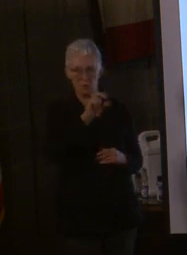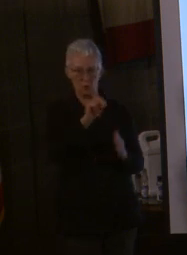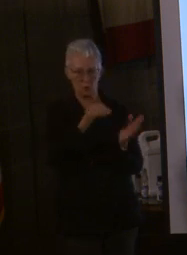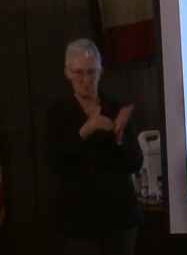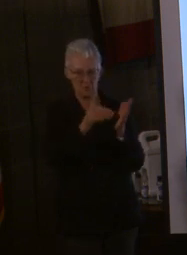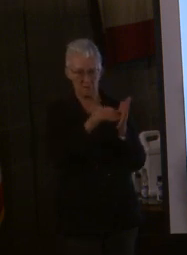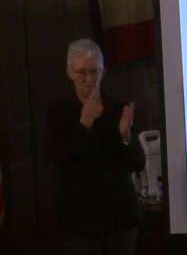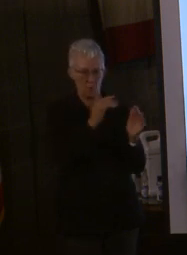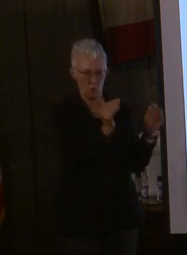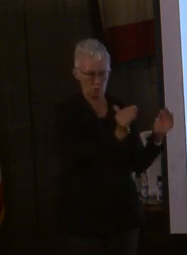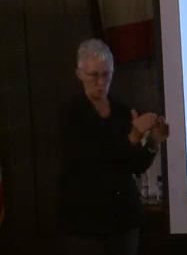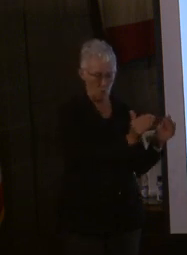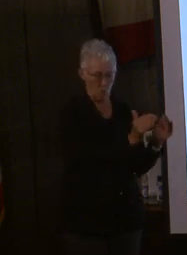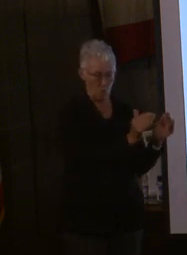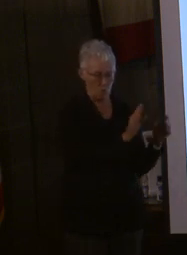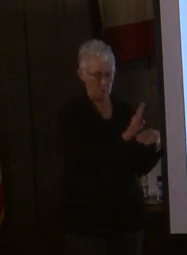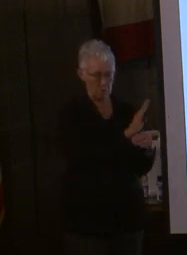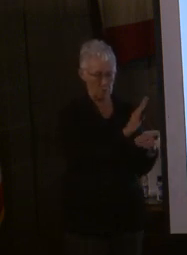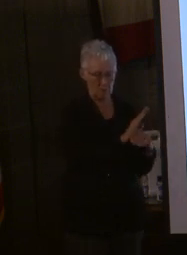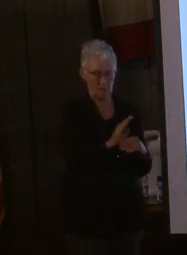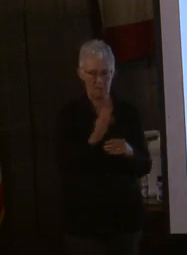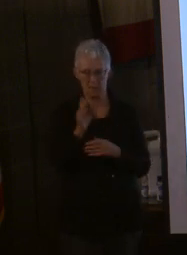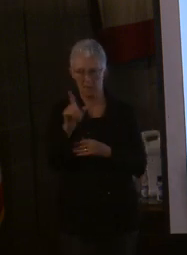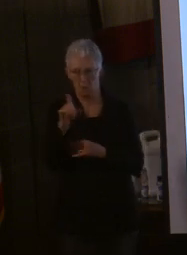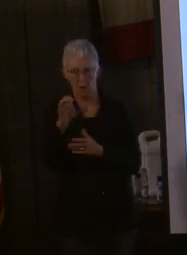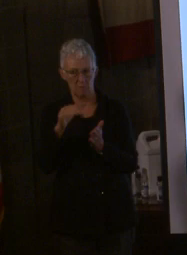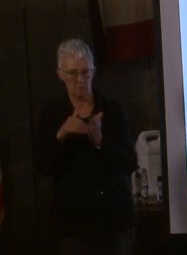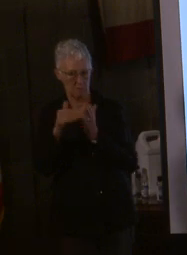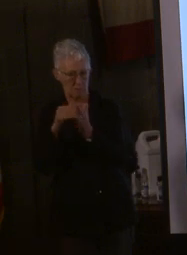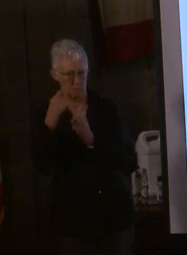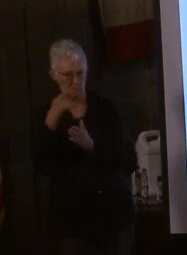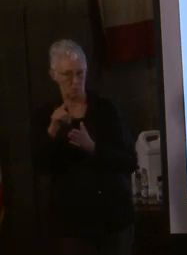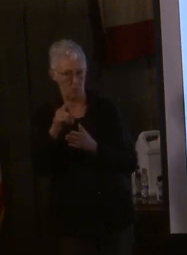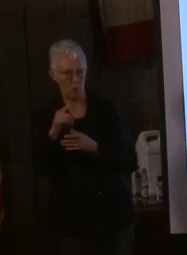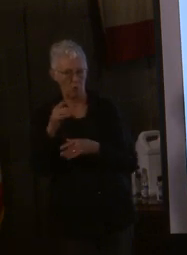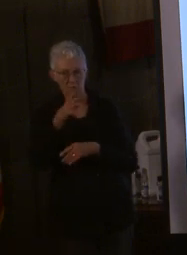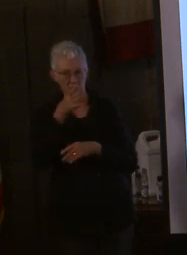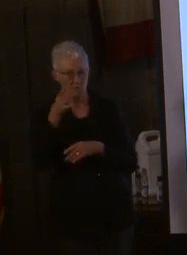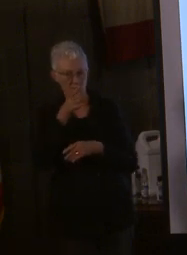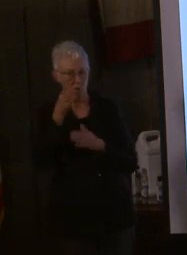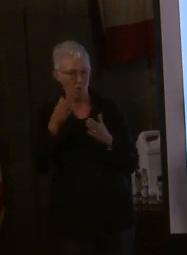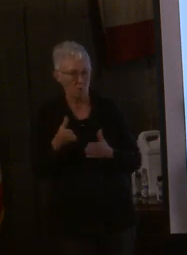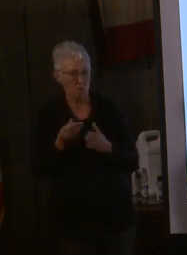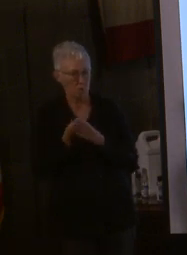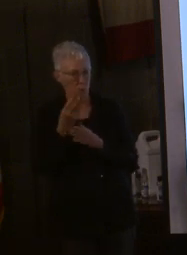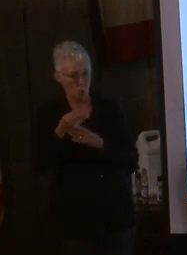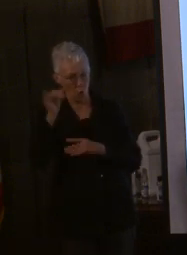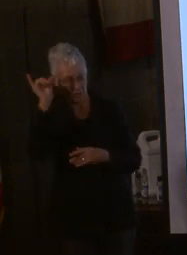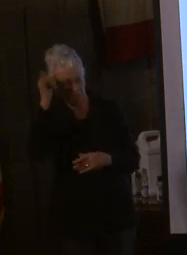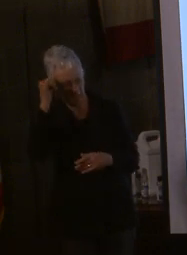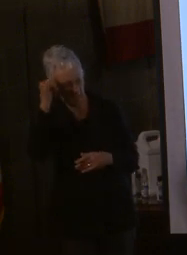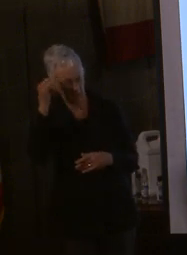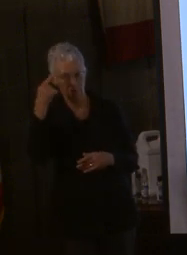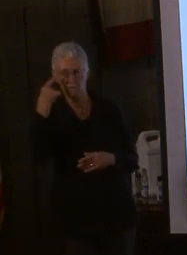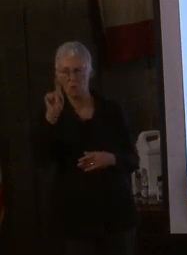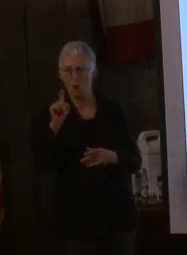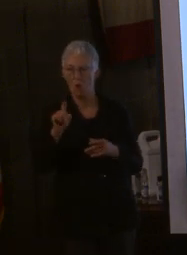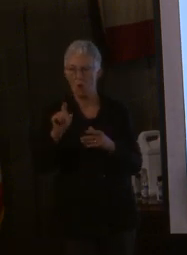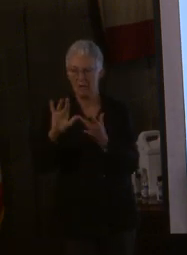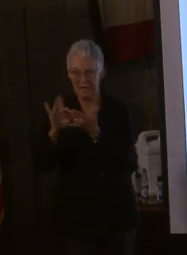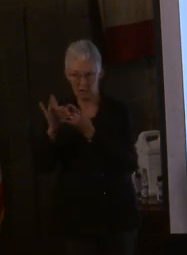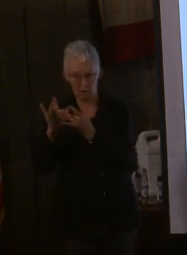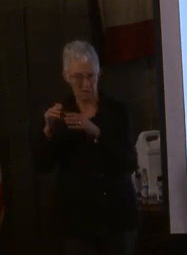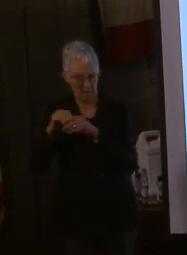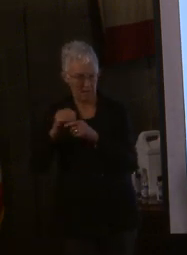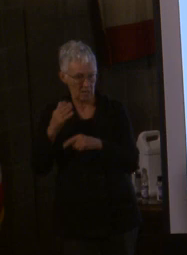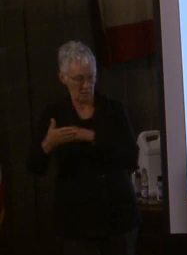business, $100 million for the livestock producers, $40 million for our rural broadband effort, $16 million to help